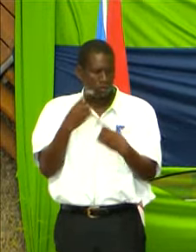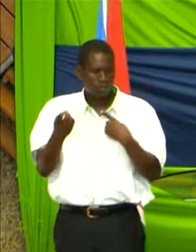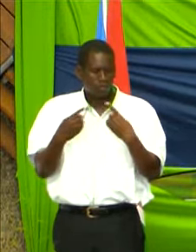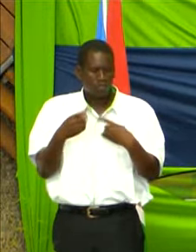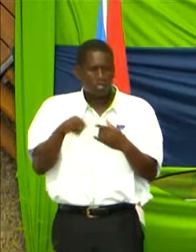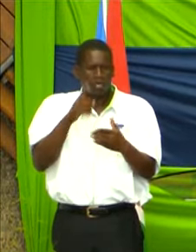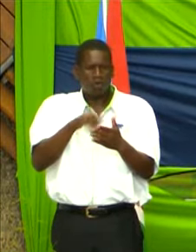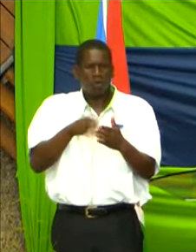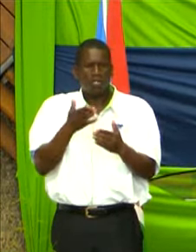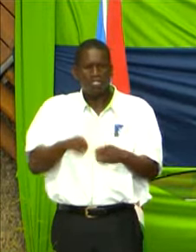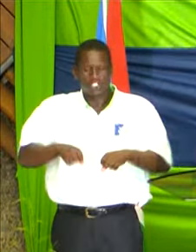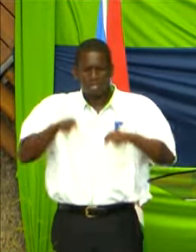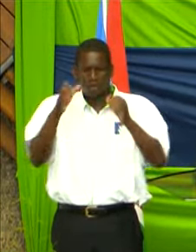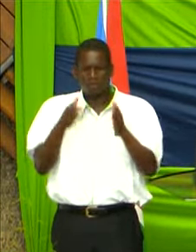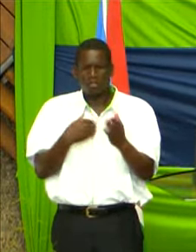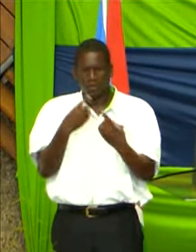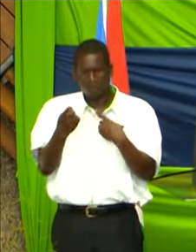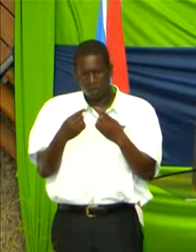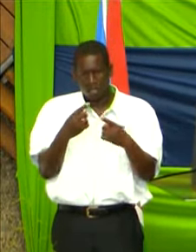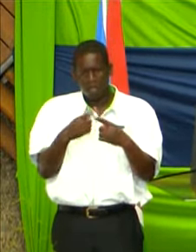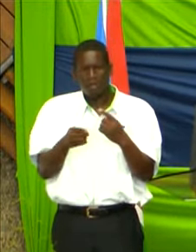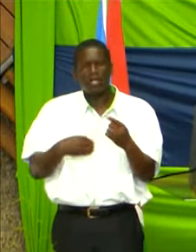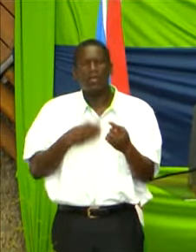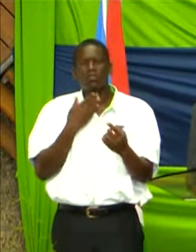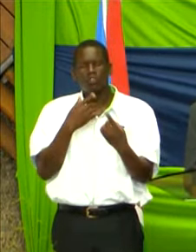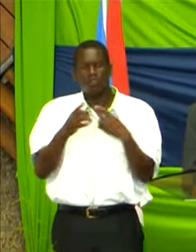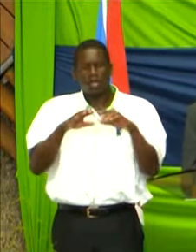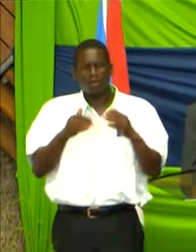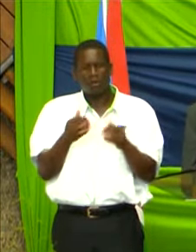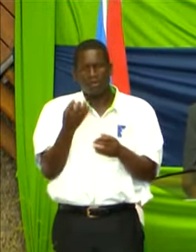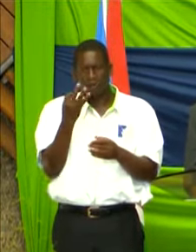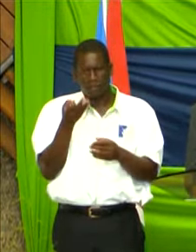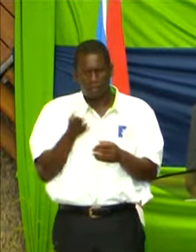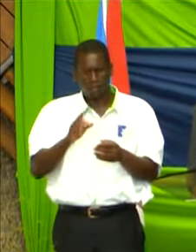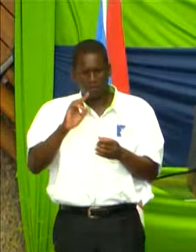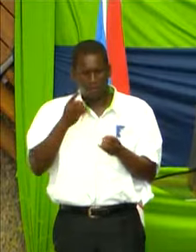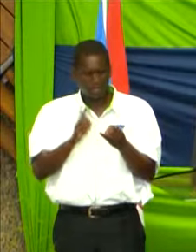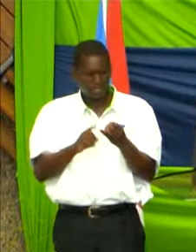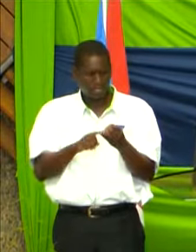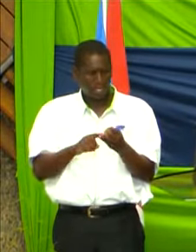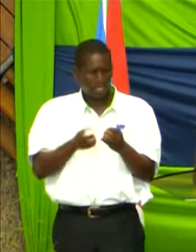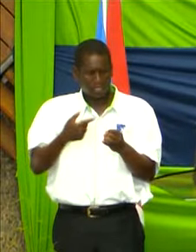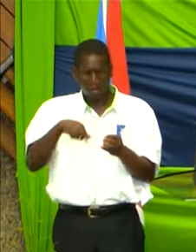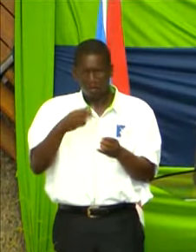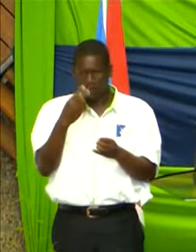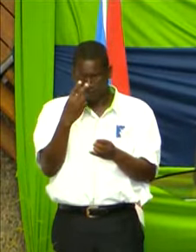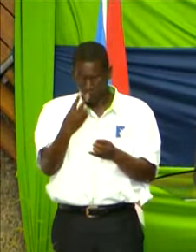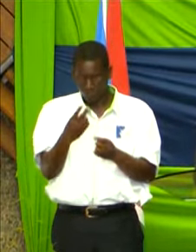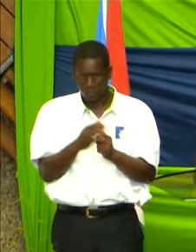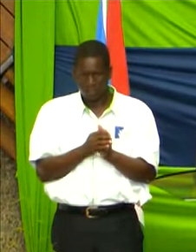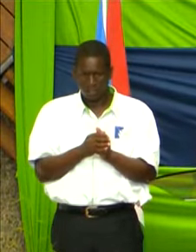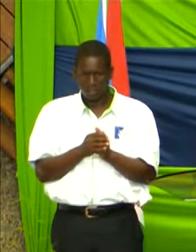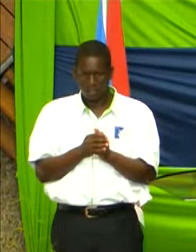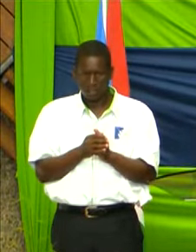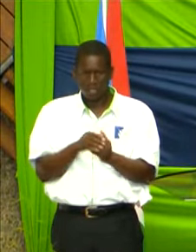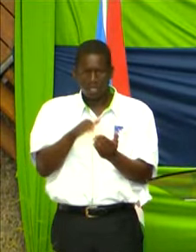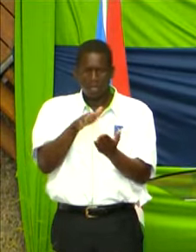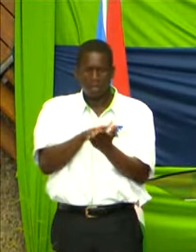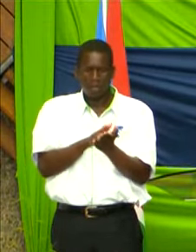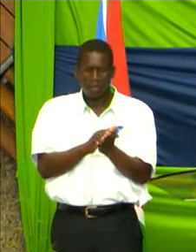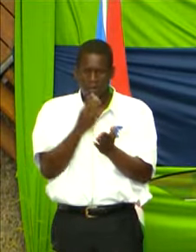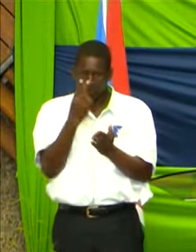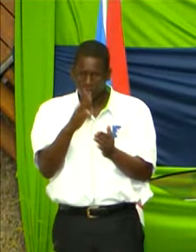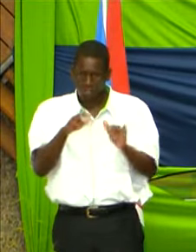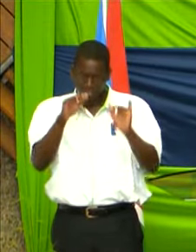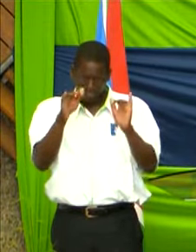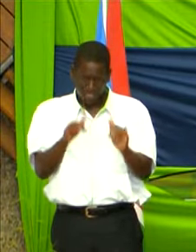chairman has spoken, but allow me to speak around three items. One is around our vision. The bank's vision